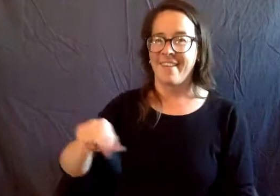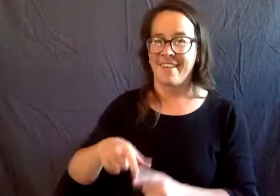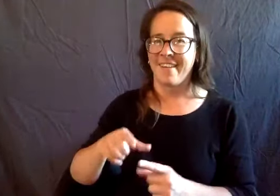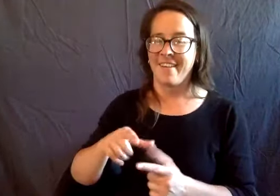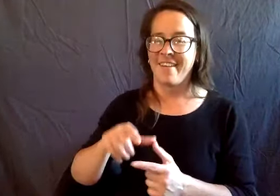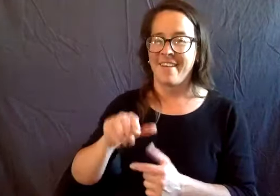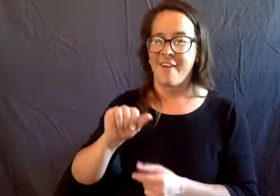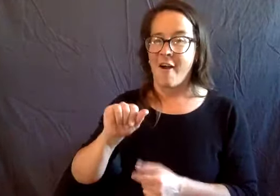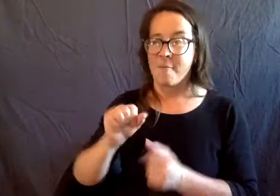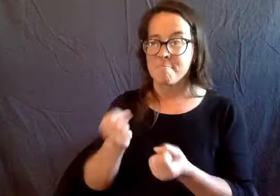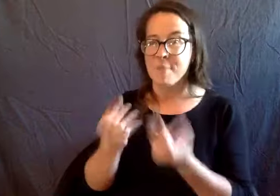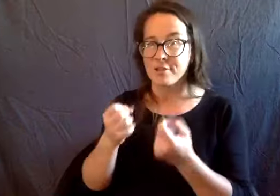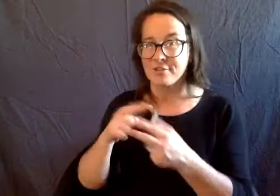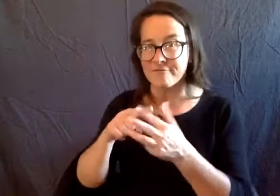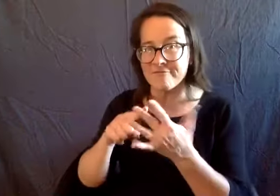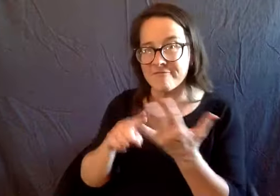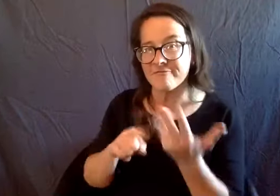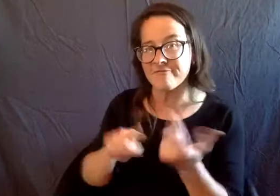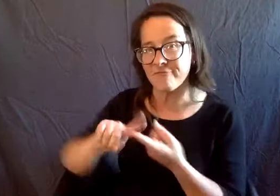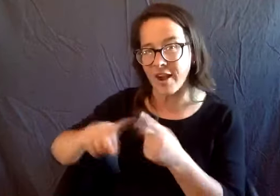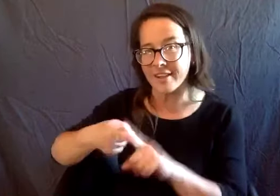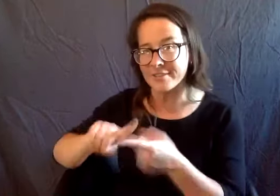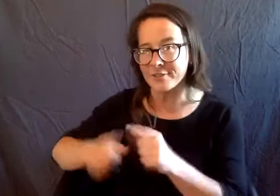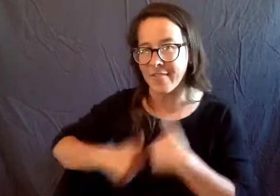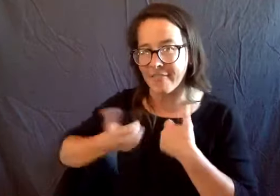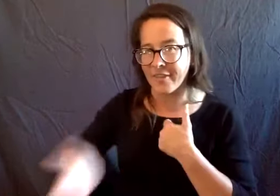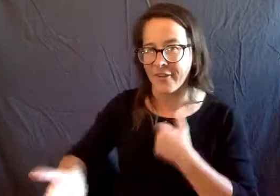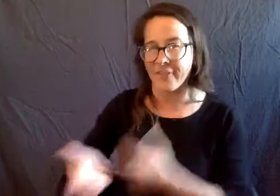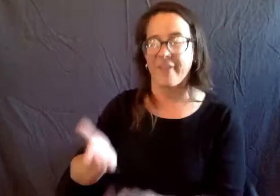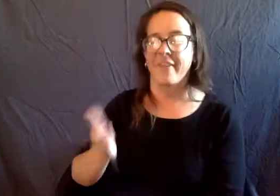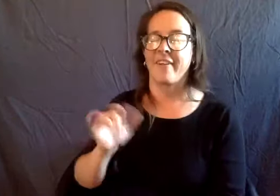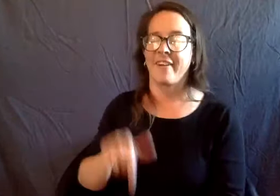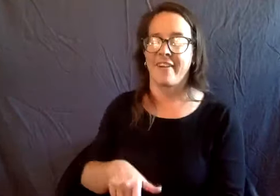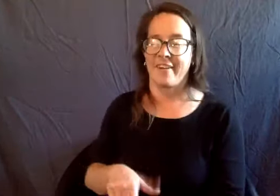just a bunch of friends. We've been there twice, and we've done a lot of stuff there. And when I was in